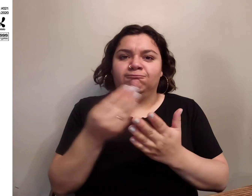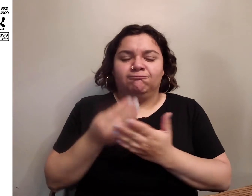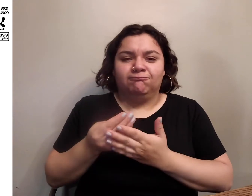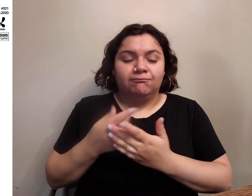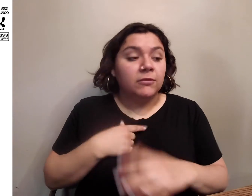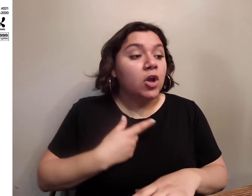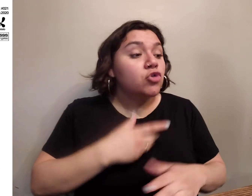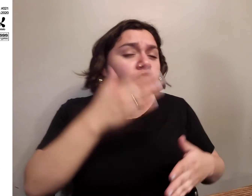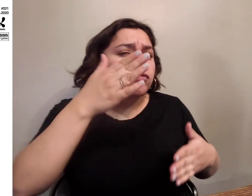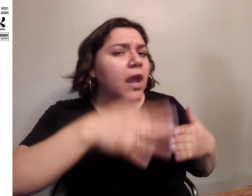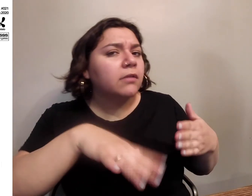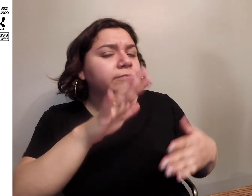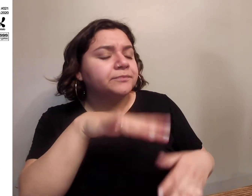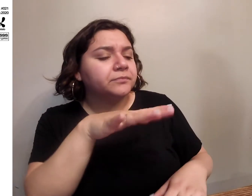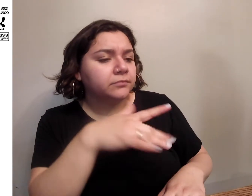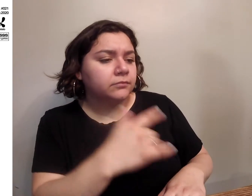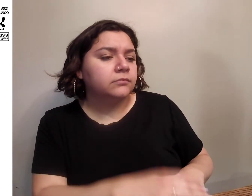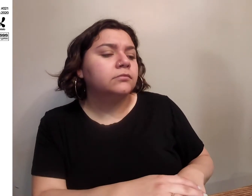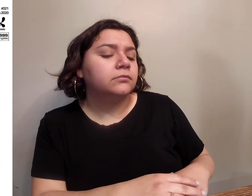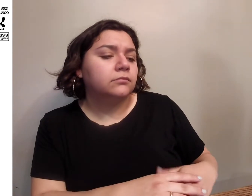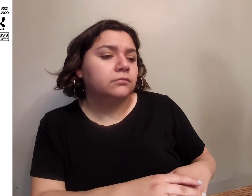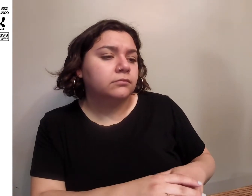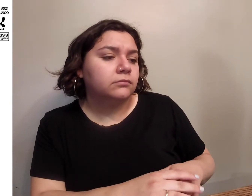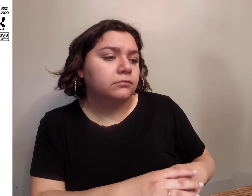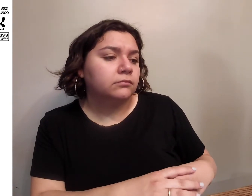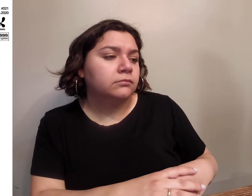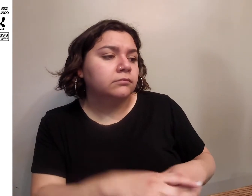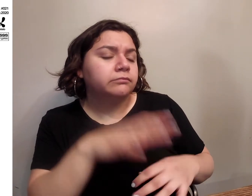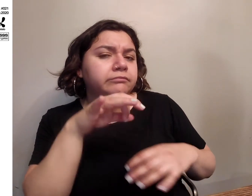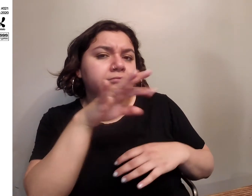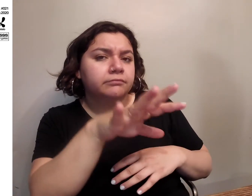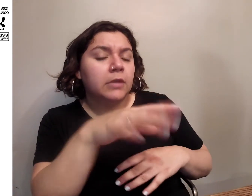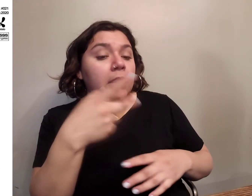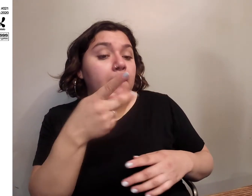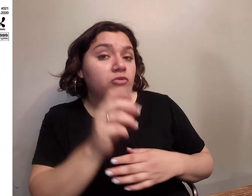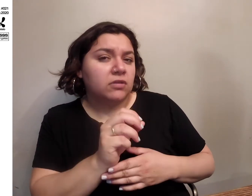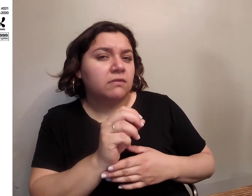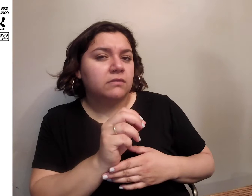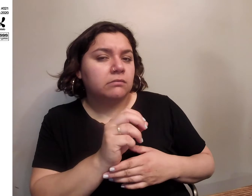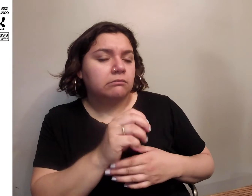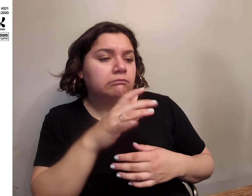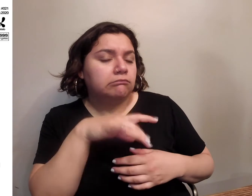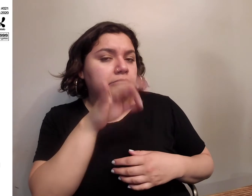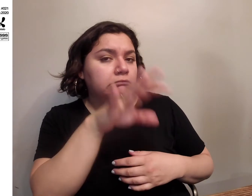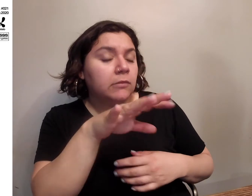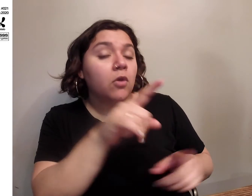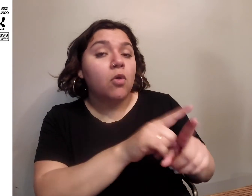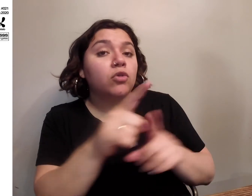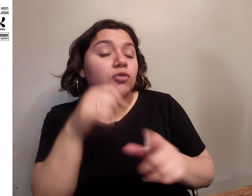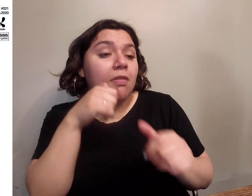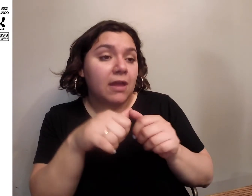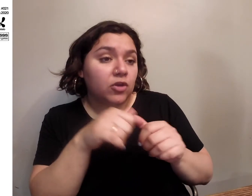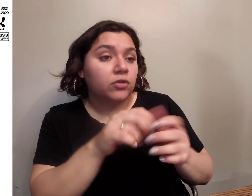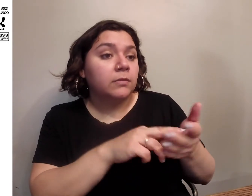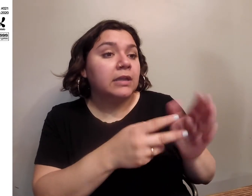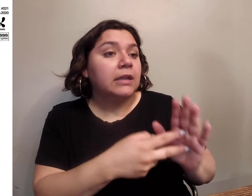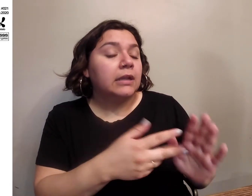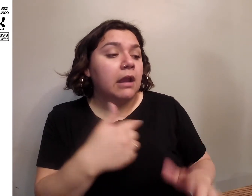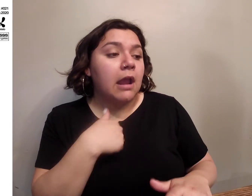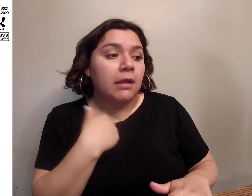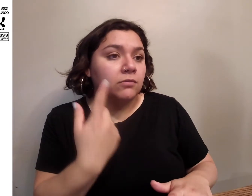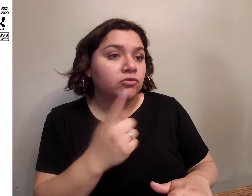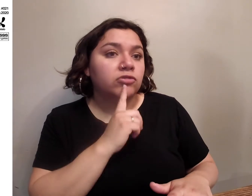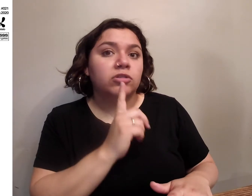to end a little on a little note about the post office and letters. I'm